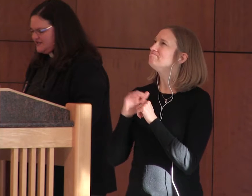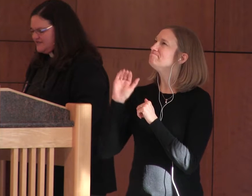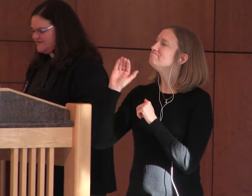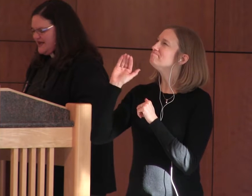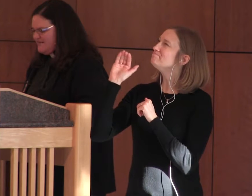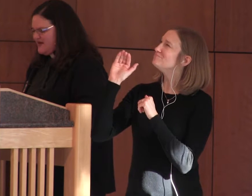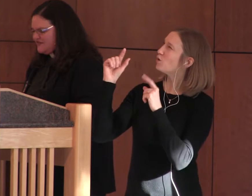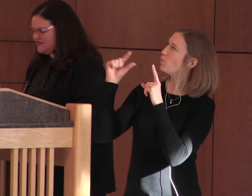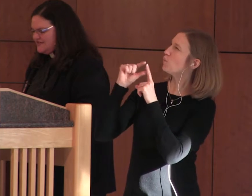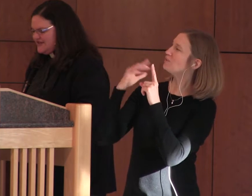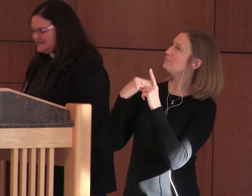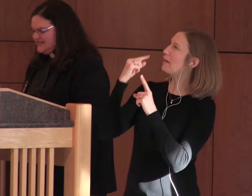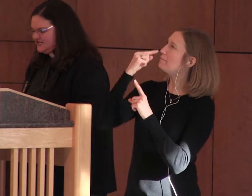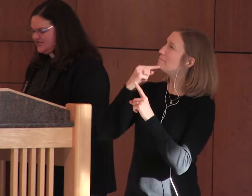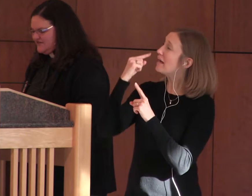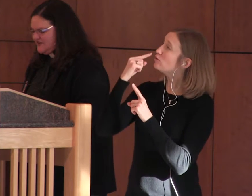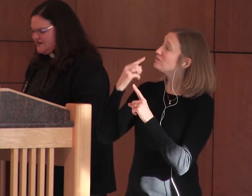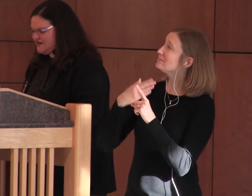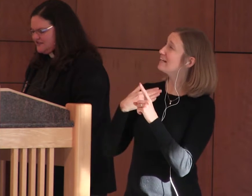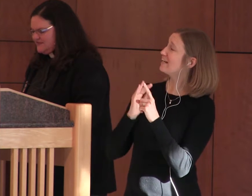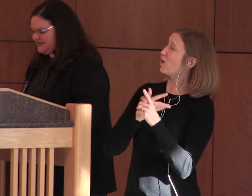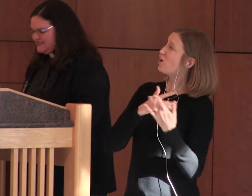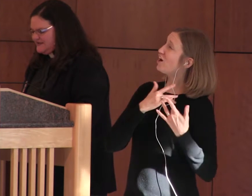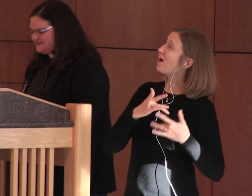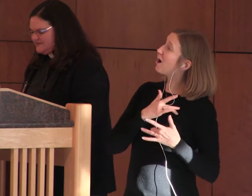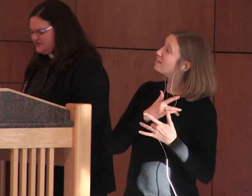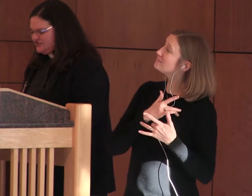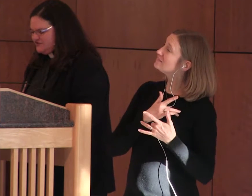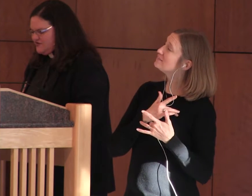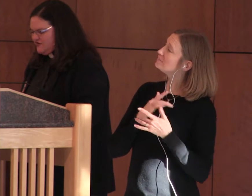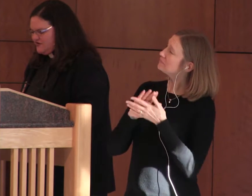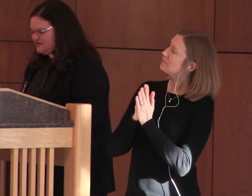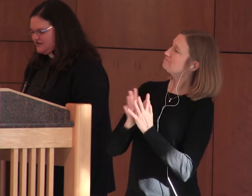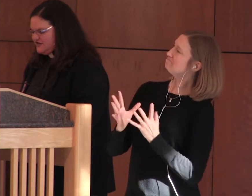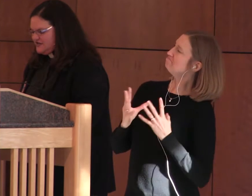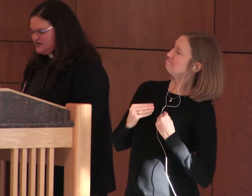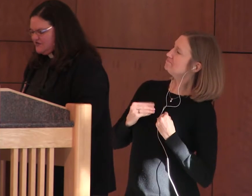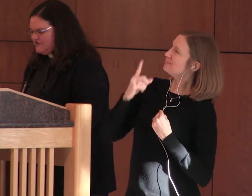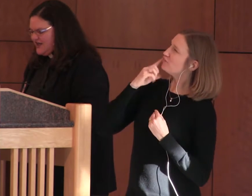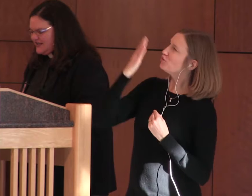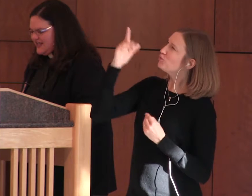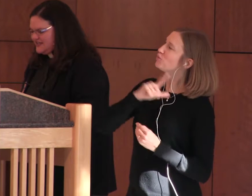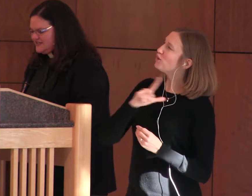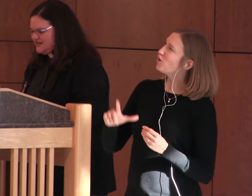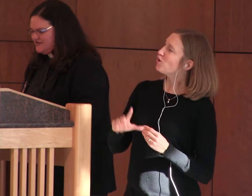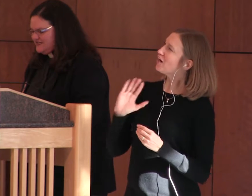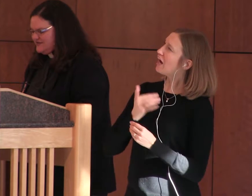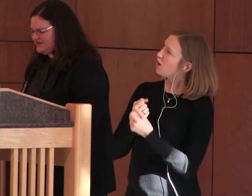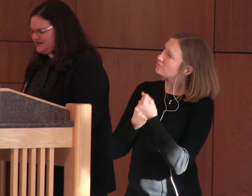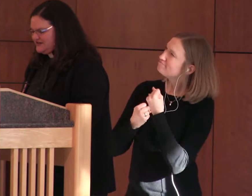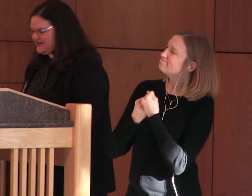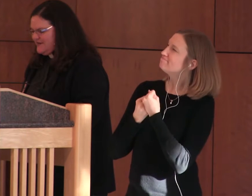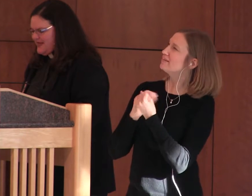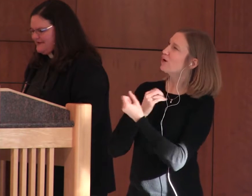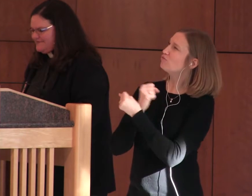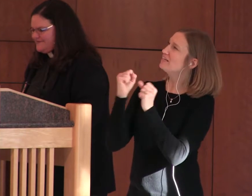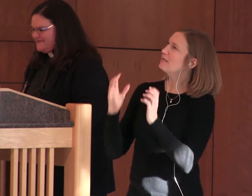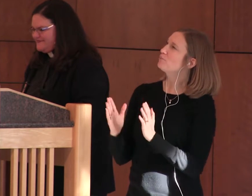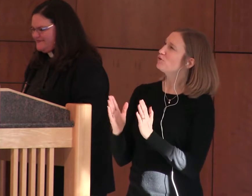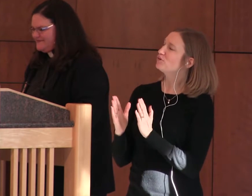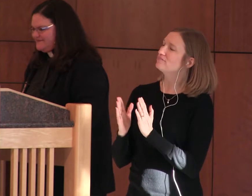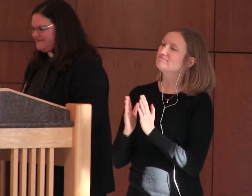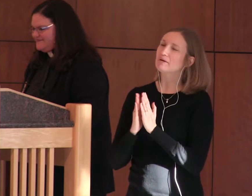May the words of my mouth and the meditation of our hearts be acceptable to you, O Lord, our rock and our redeemer.